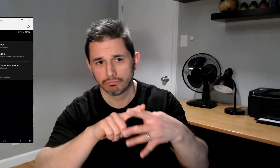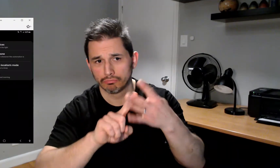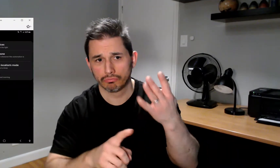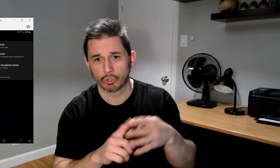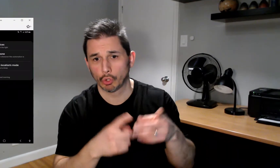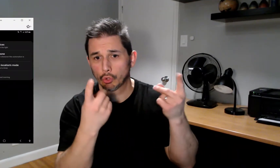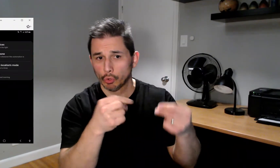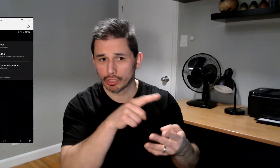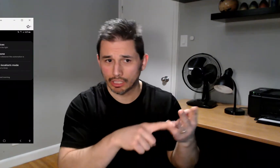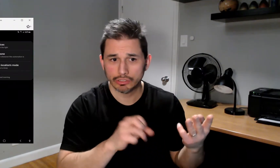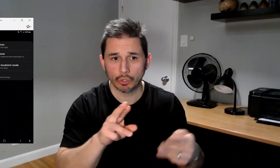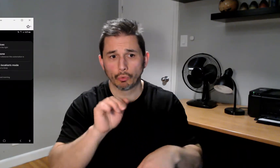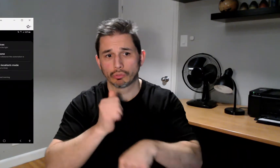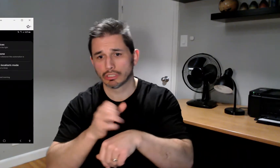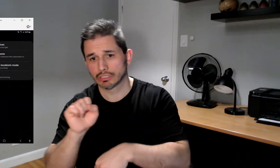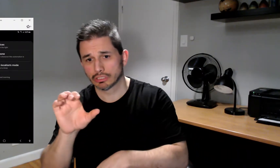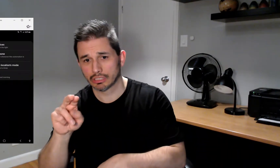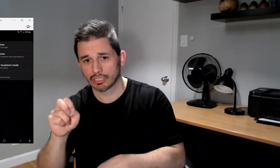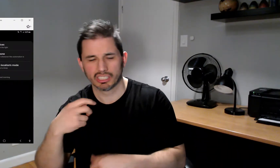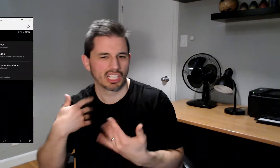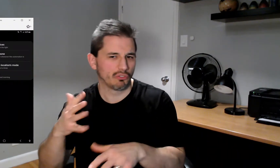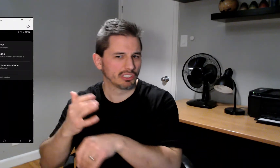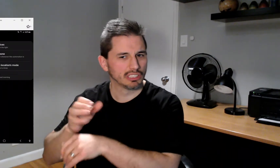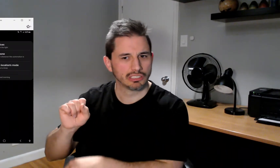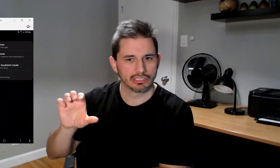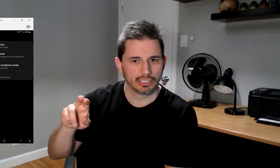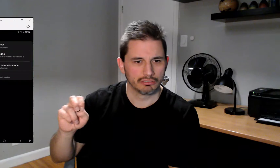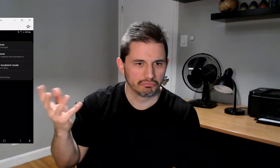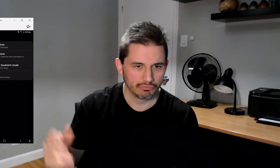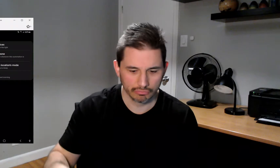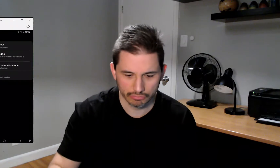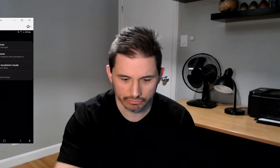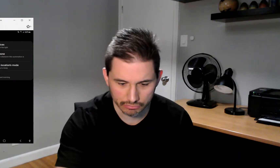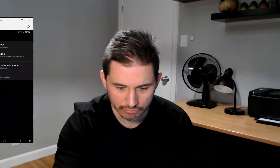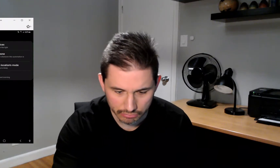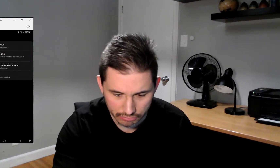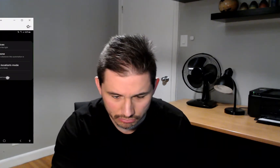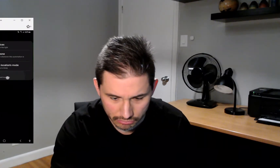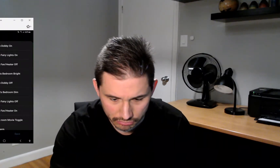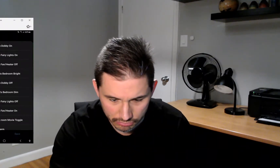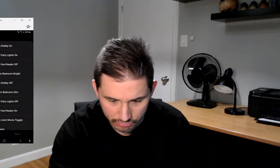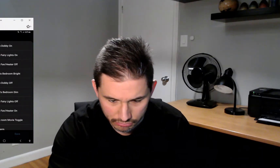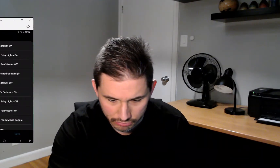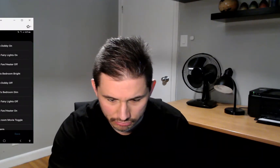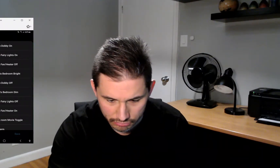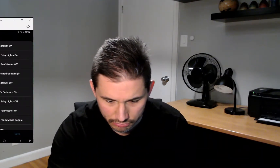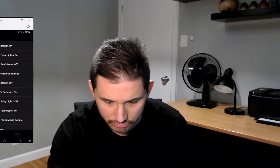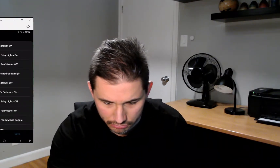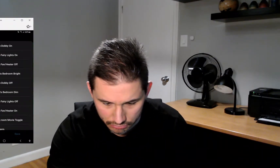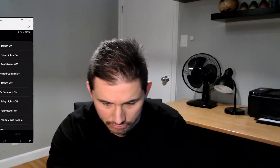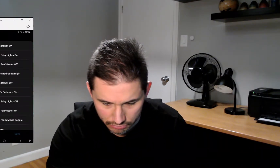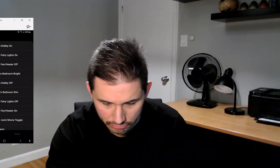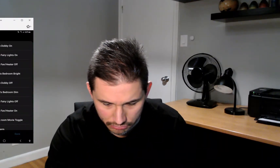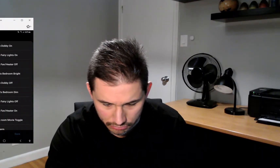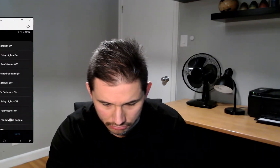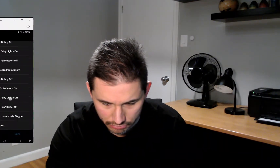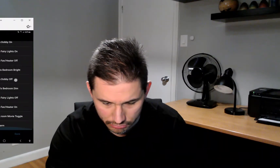there's a lot of different things. You can set it to match a scene or to do a list of different things, but I'll just be using the scene feature as I've already set that